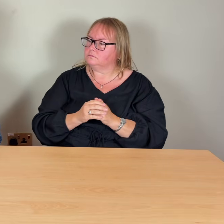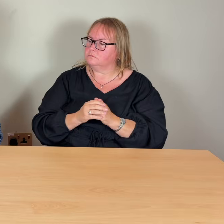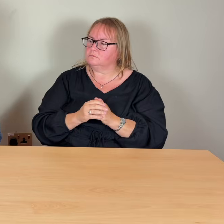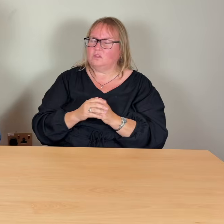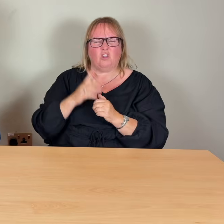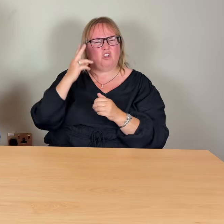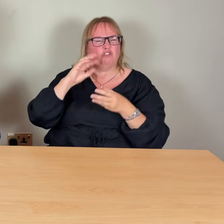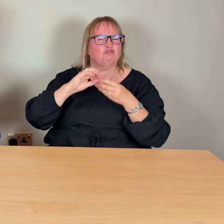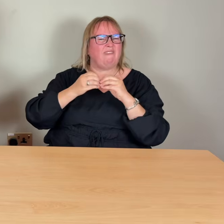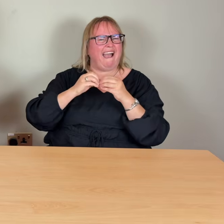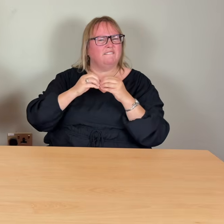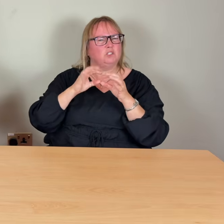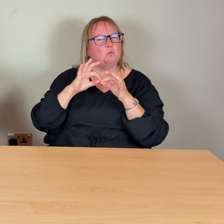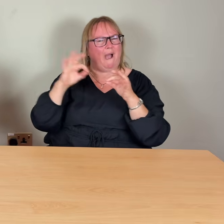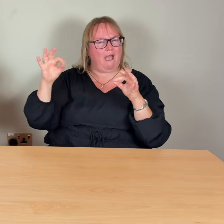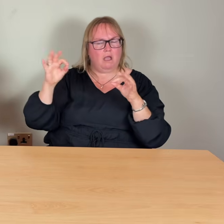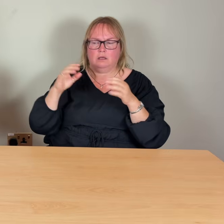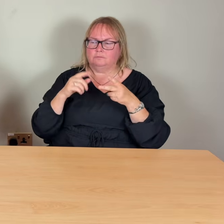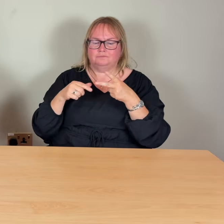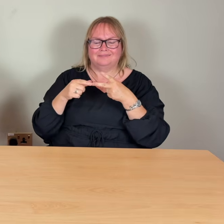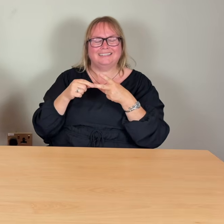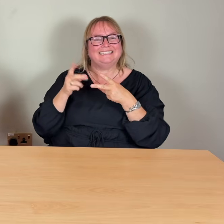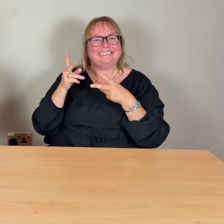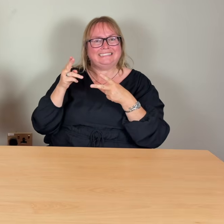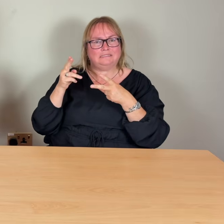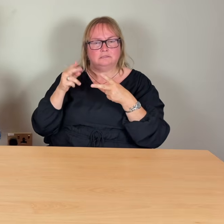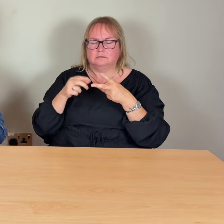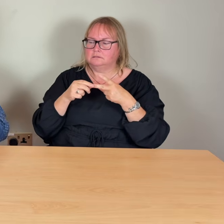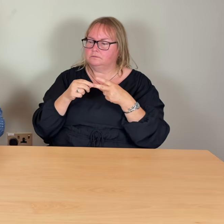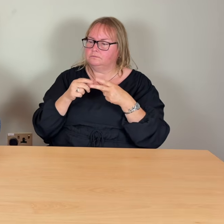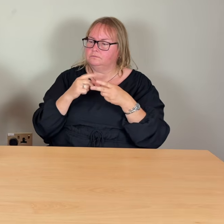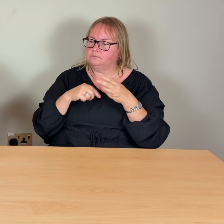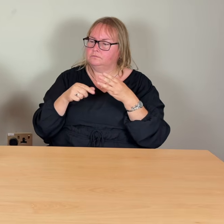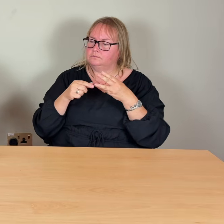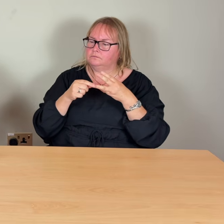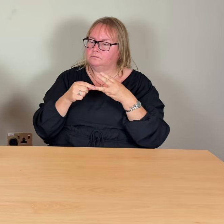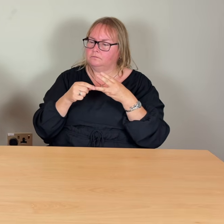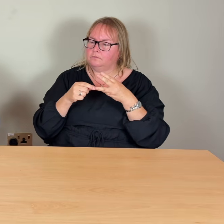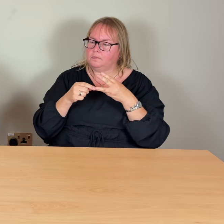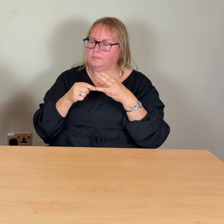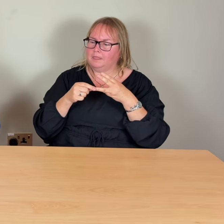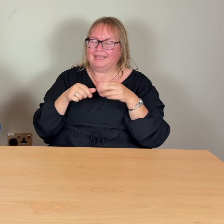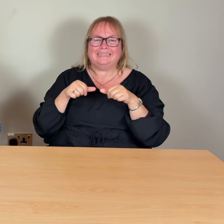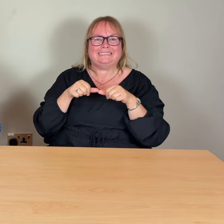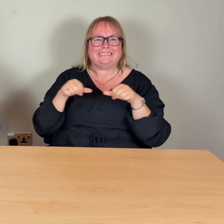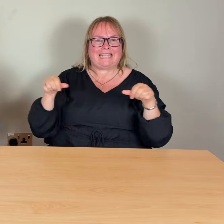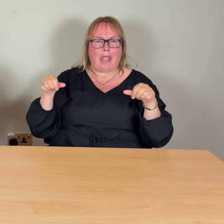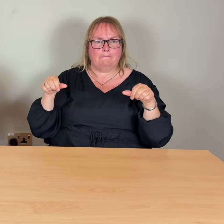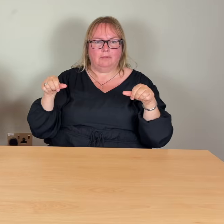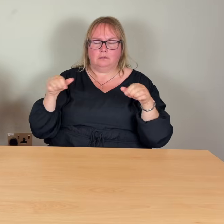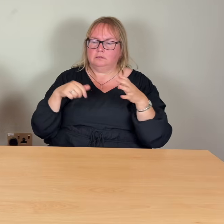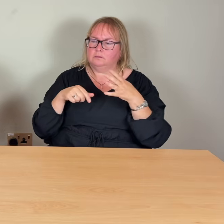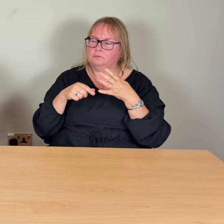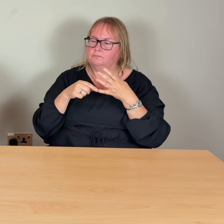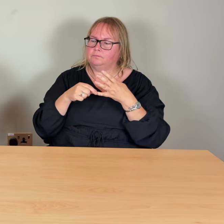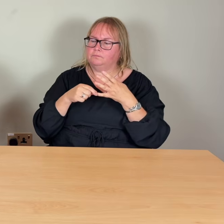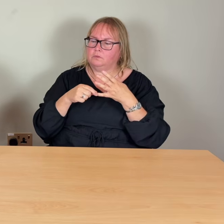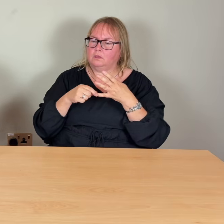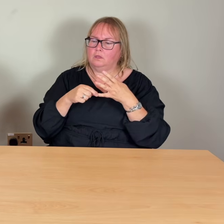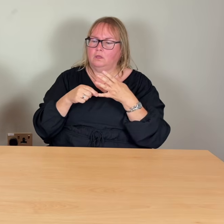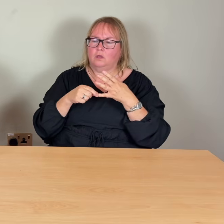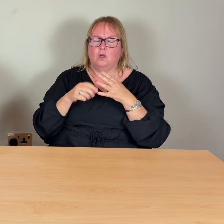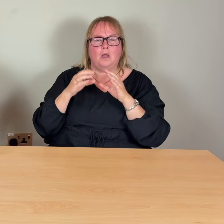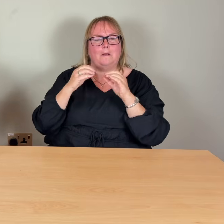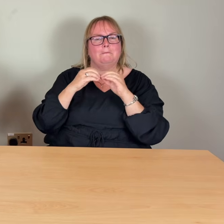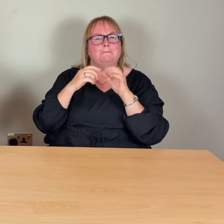like craft wire, some scissors, a short roll of tape and a